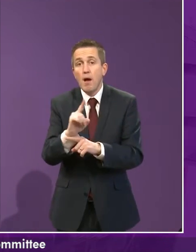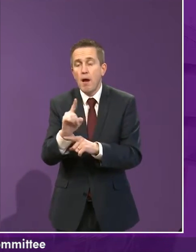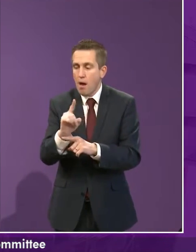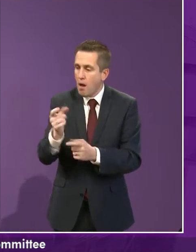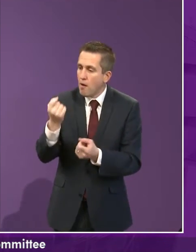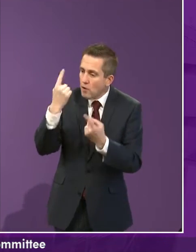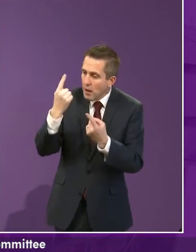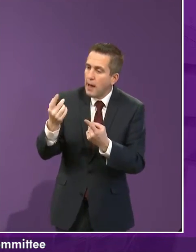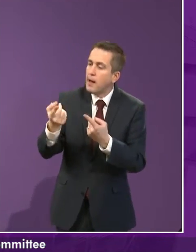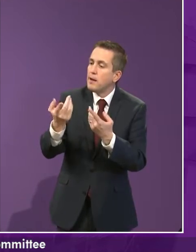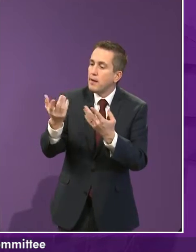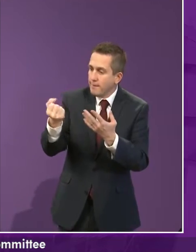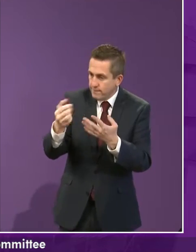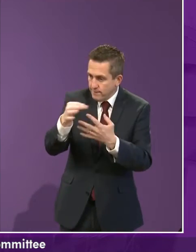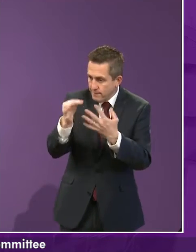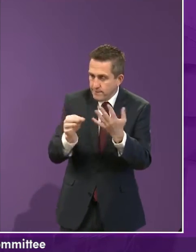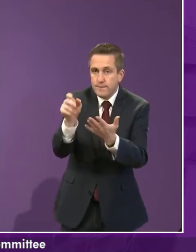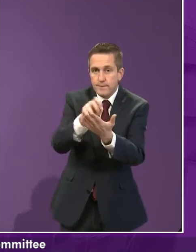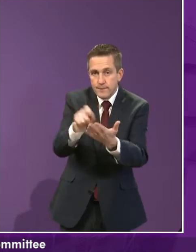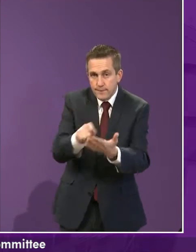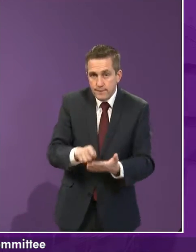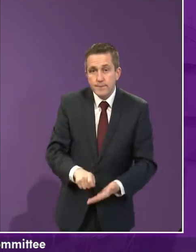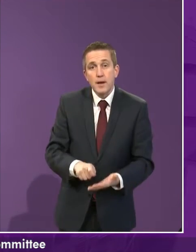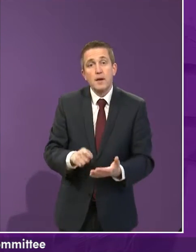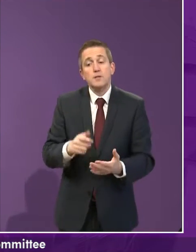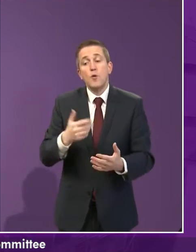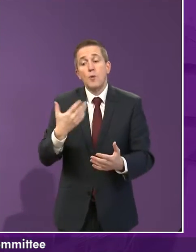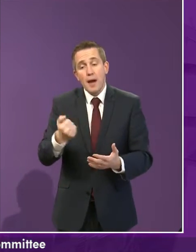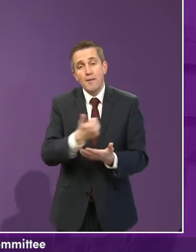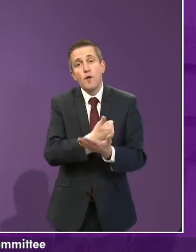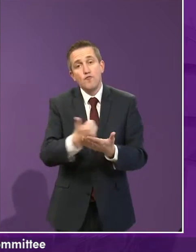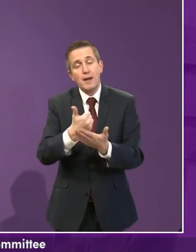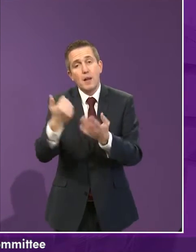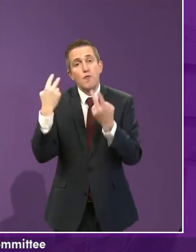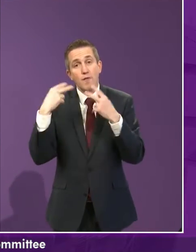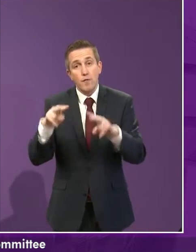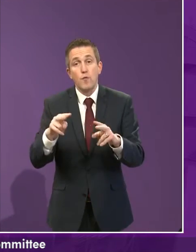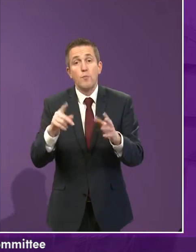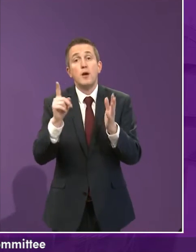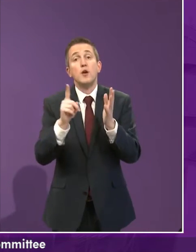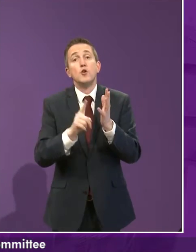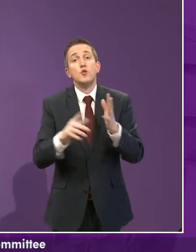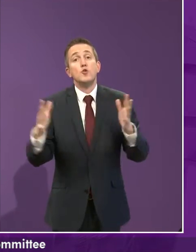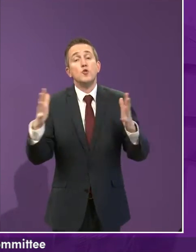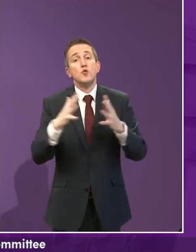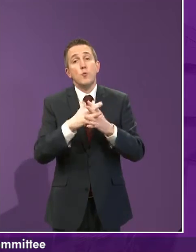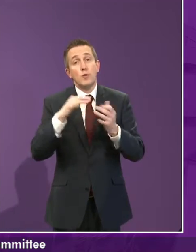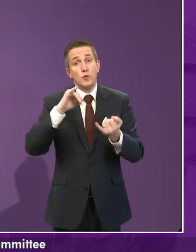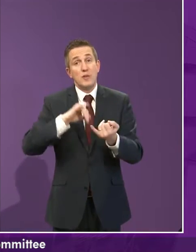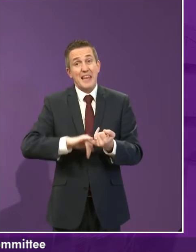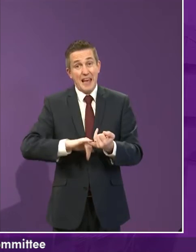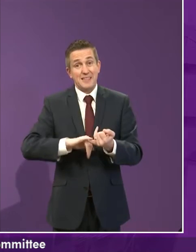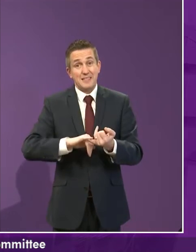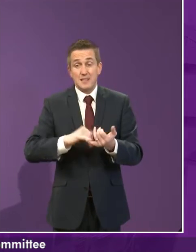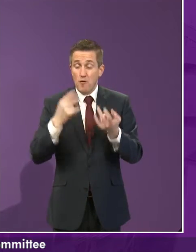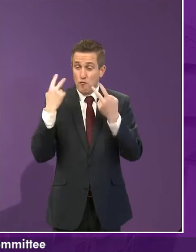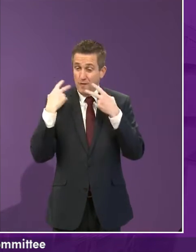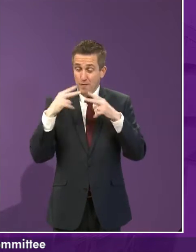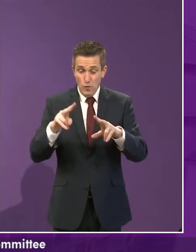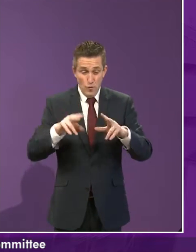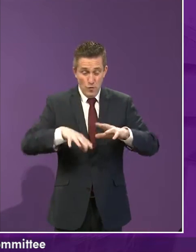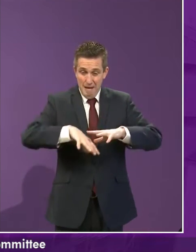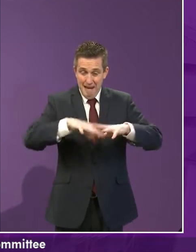we need to put into place? And it's having that continual review. But from a UWS perspective, we certainly have reviewed everything from the start